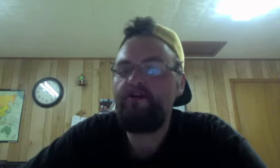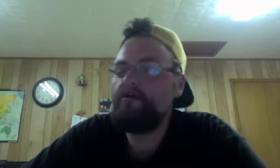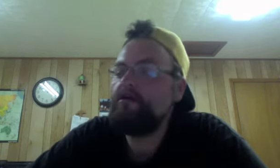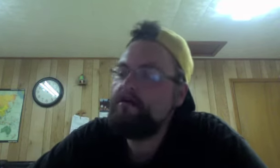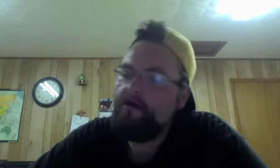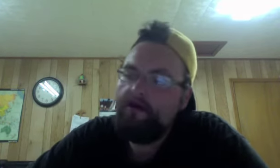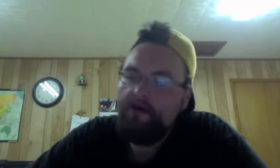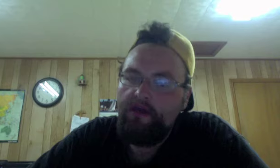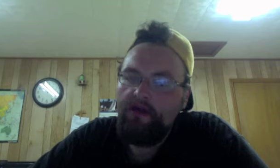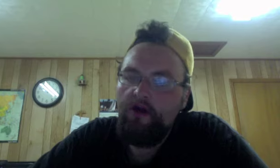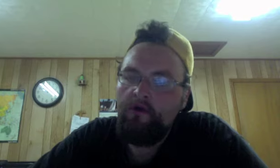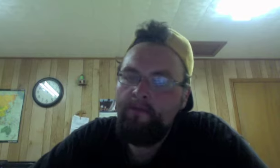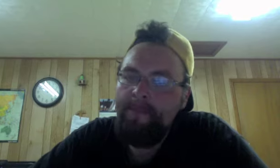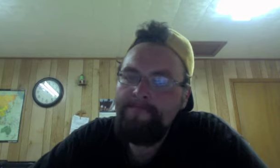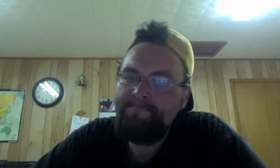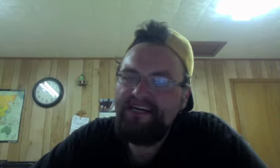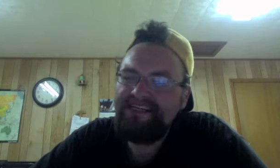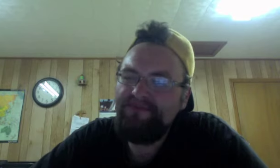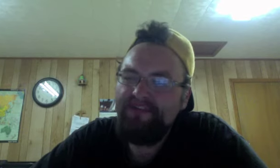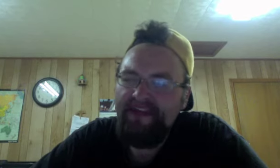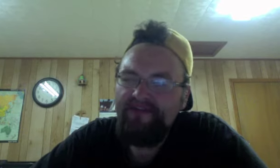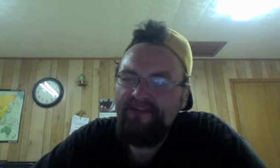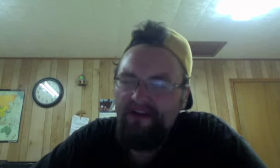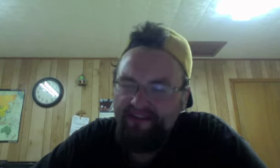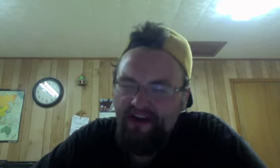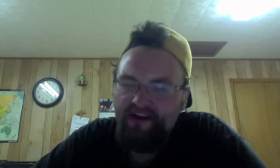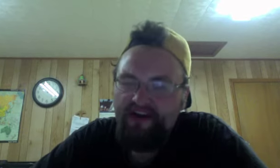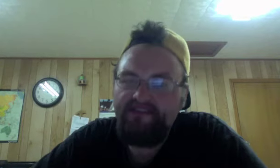you know but the thing with the Argonauts